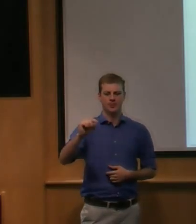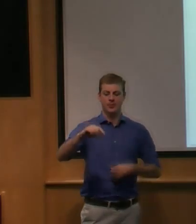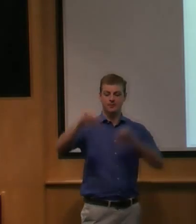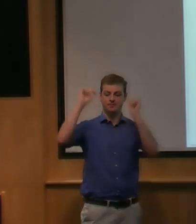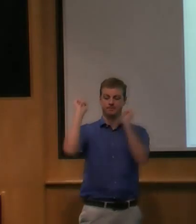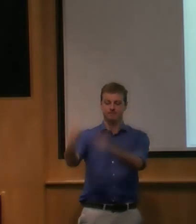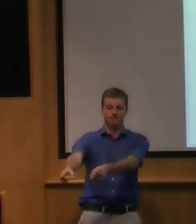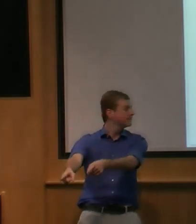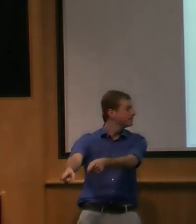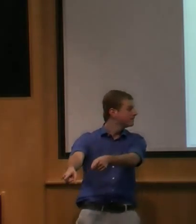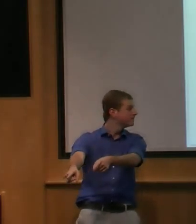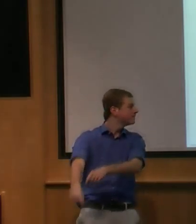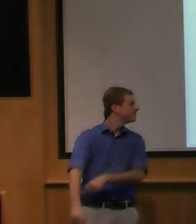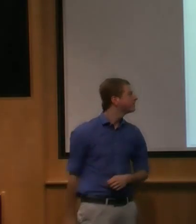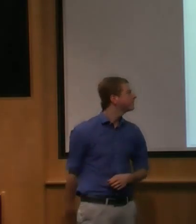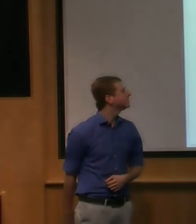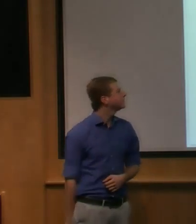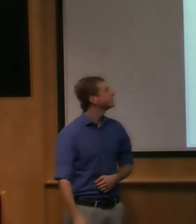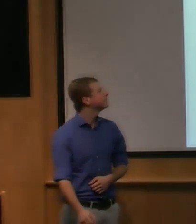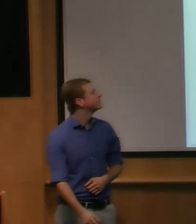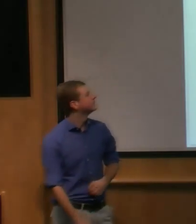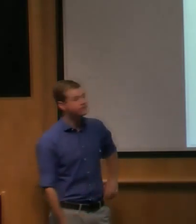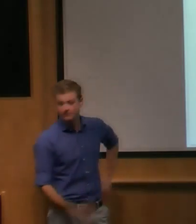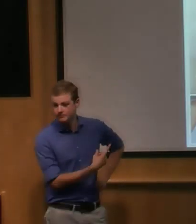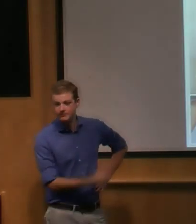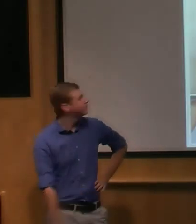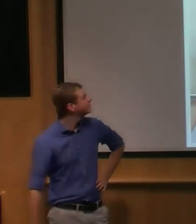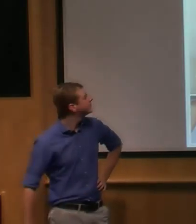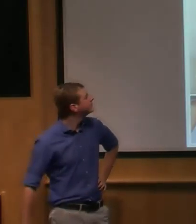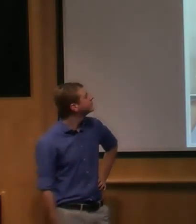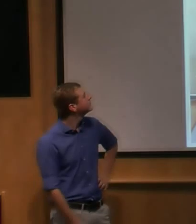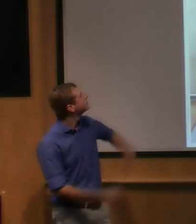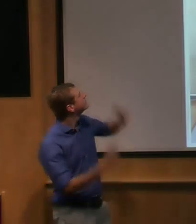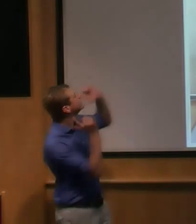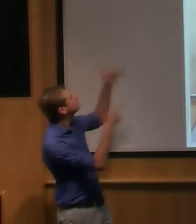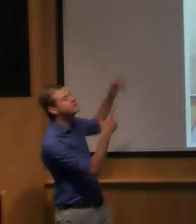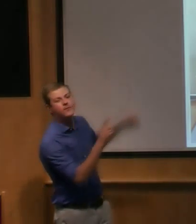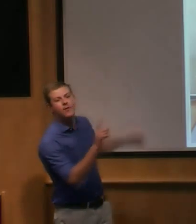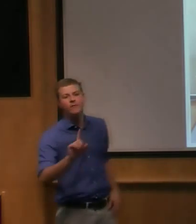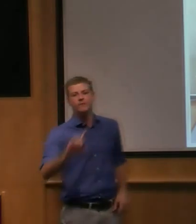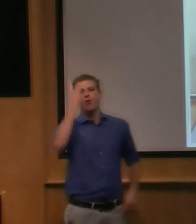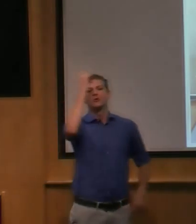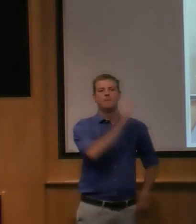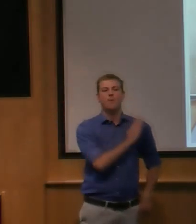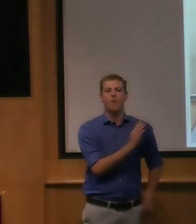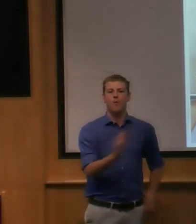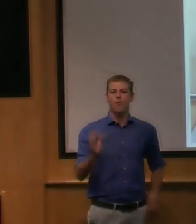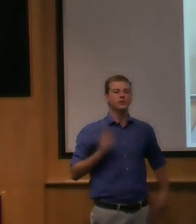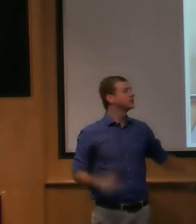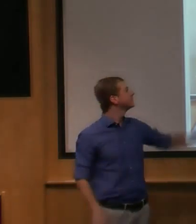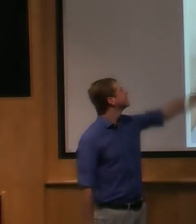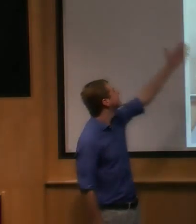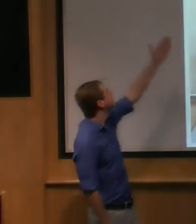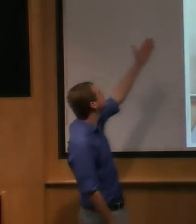in 2011. Okay, David? Yes? There we are. And this was the